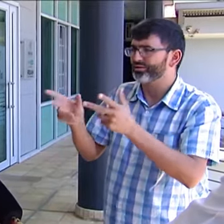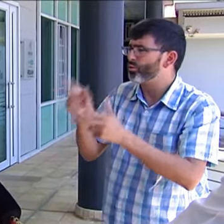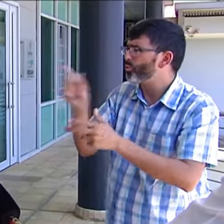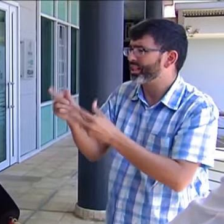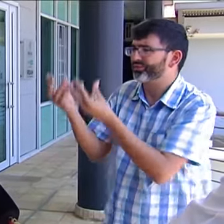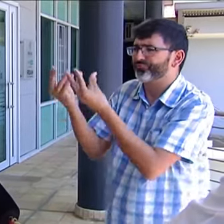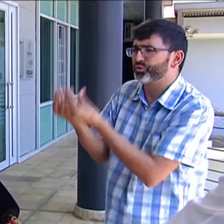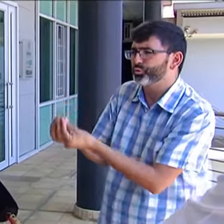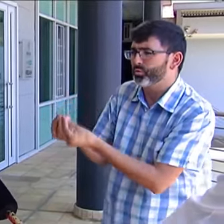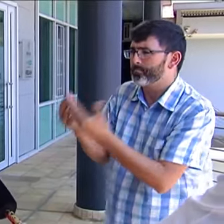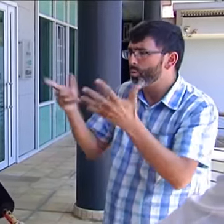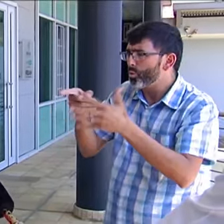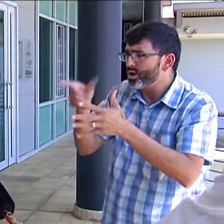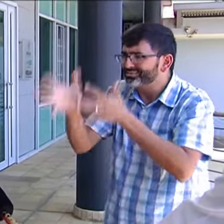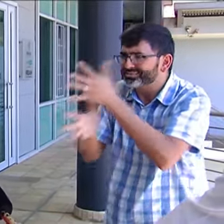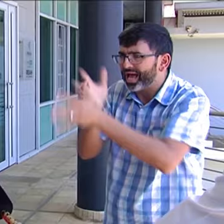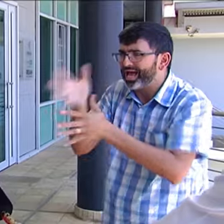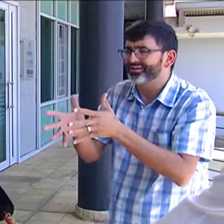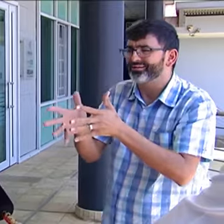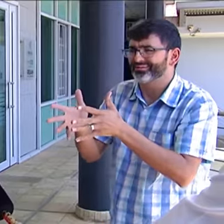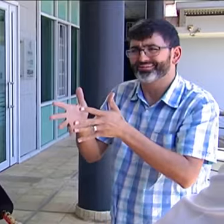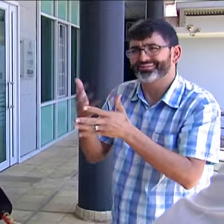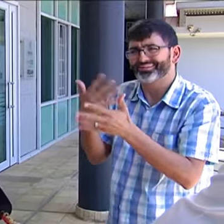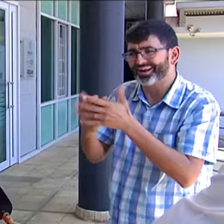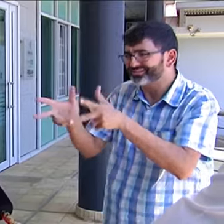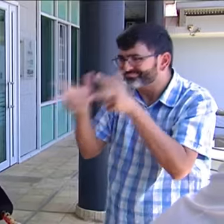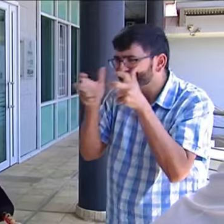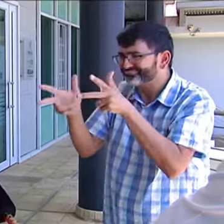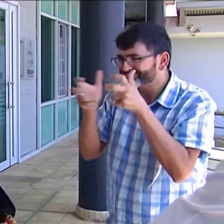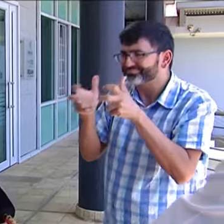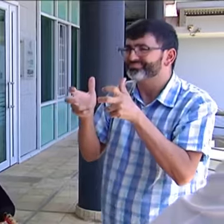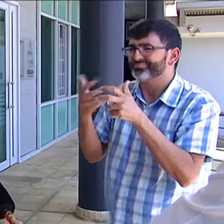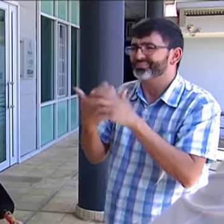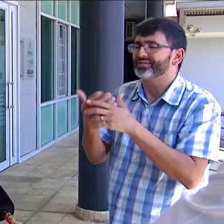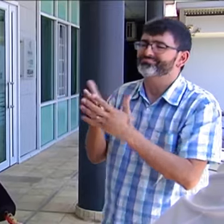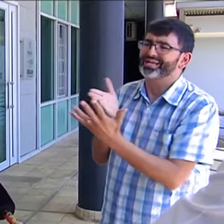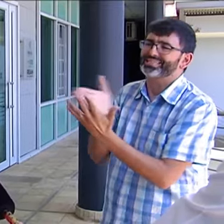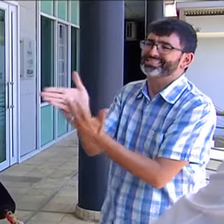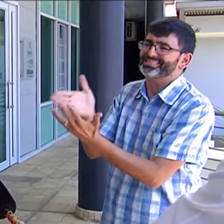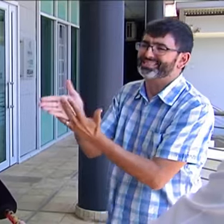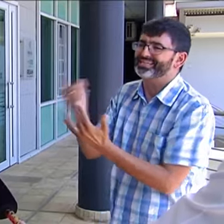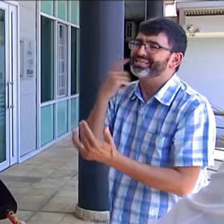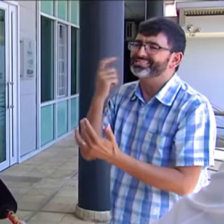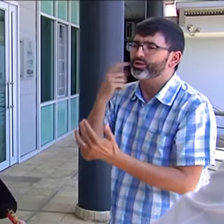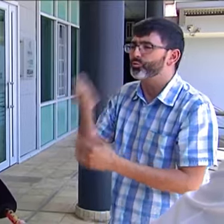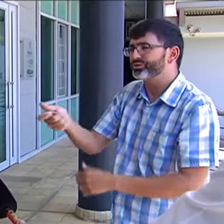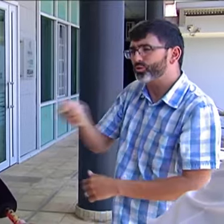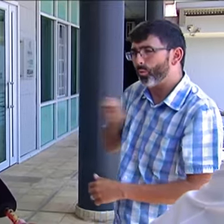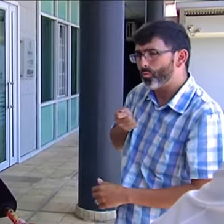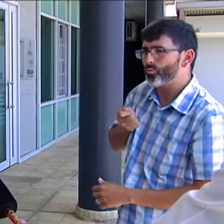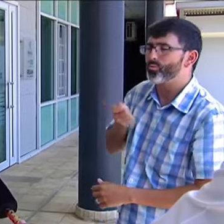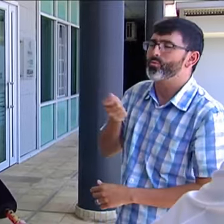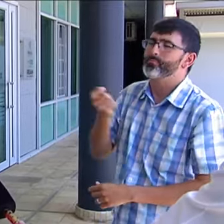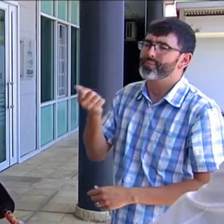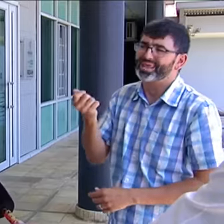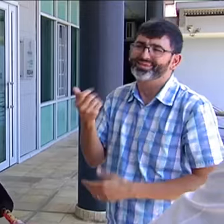visual. There's less words. It's a person signing, and the machine will be able to recognize the signs. You're able